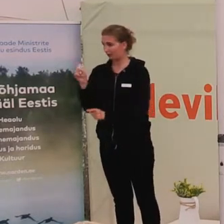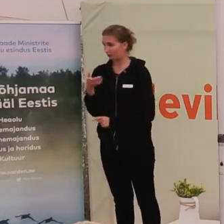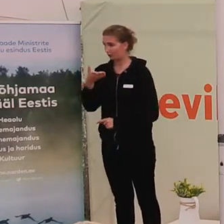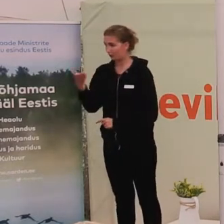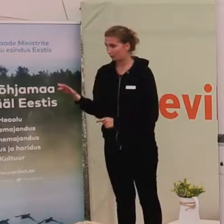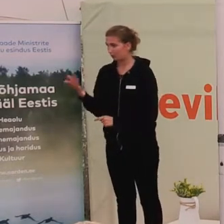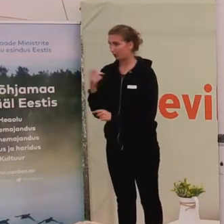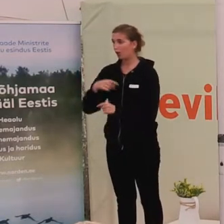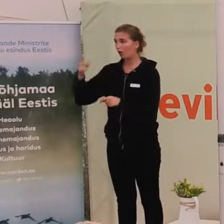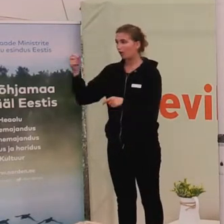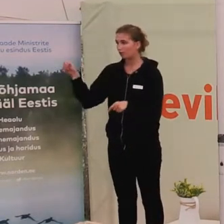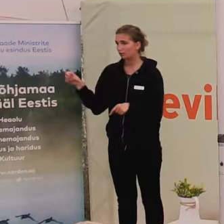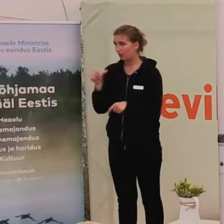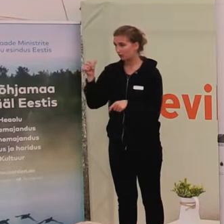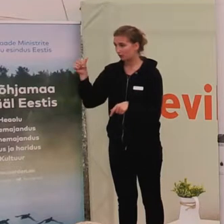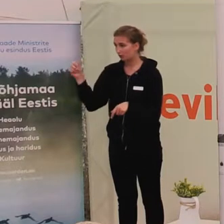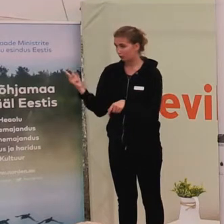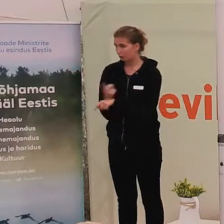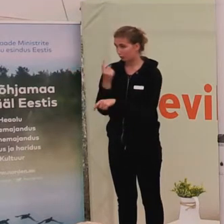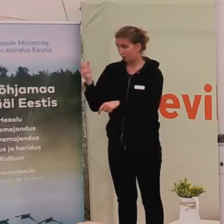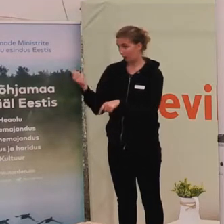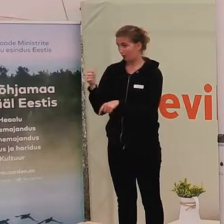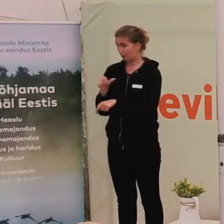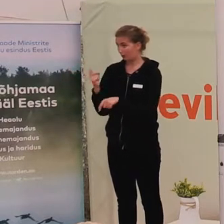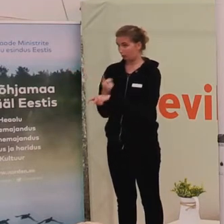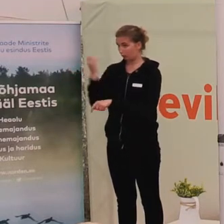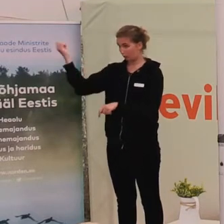willing to only shower once a week to save the planet?